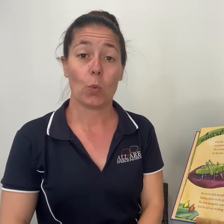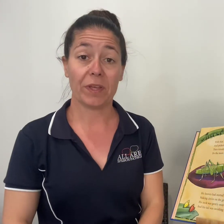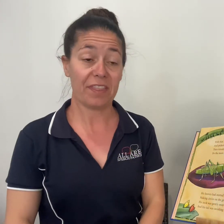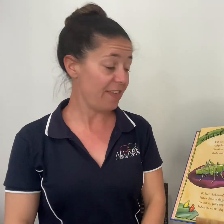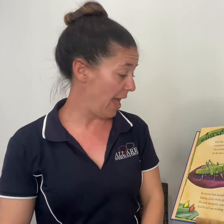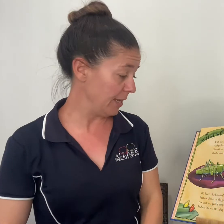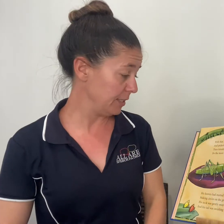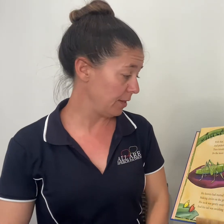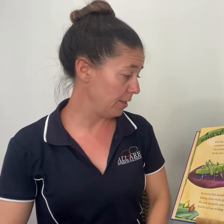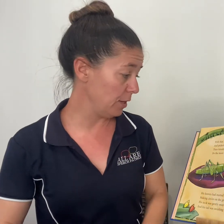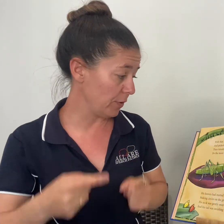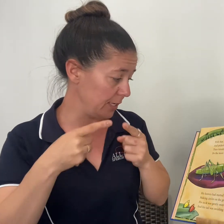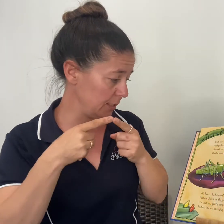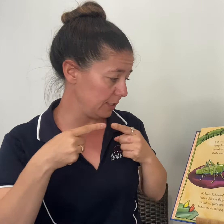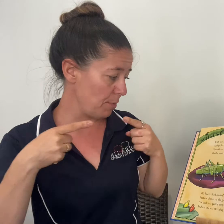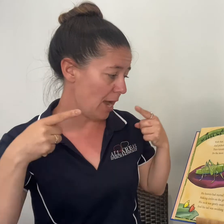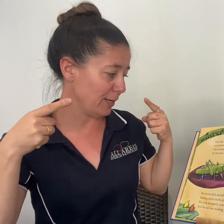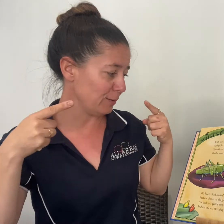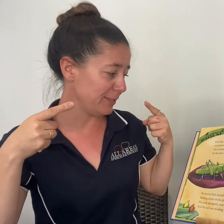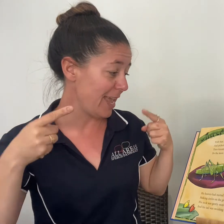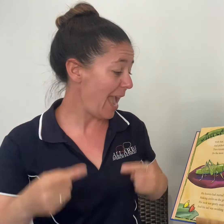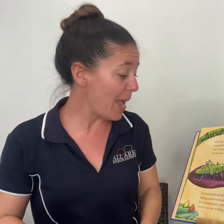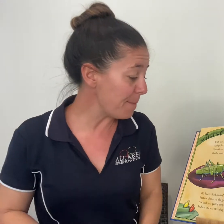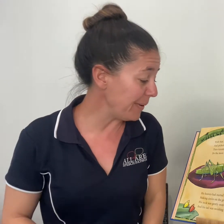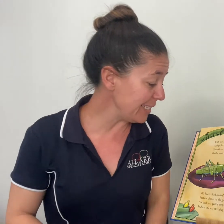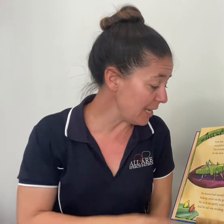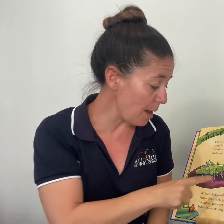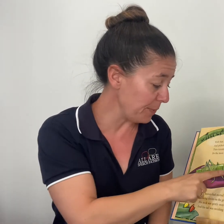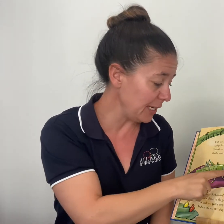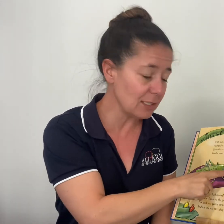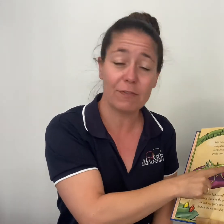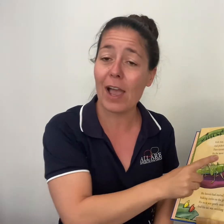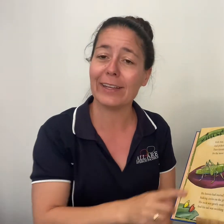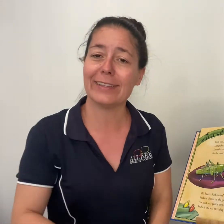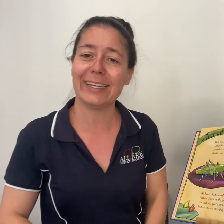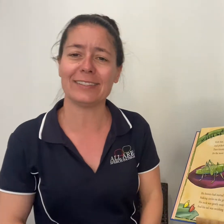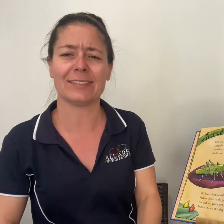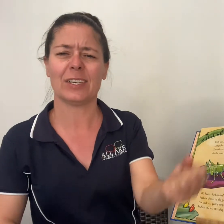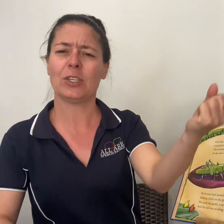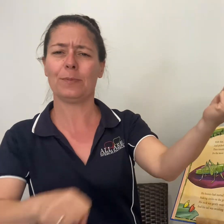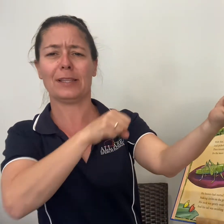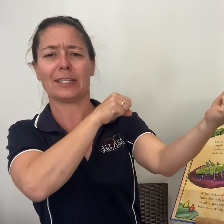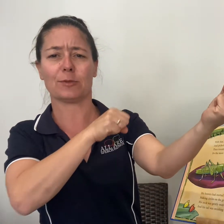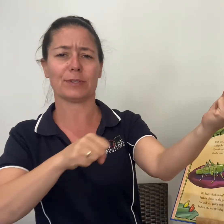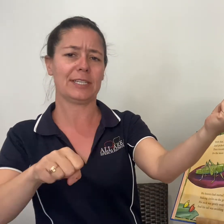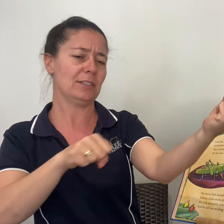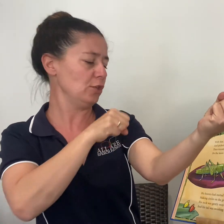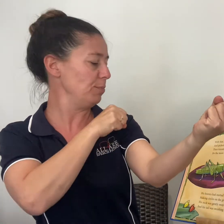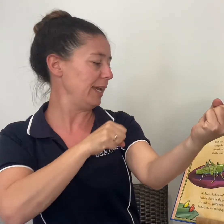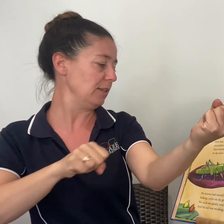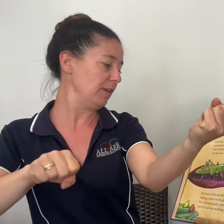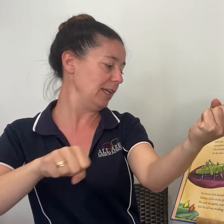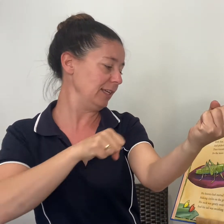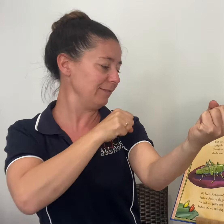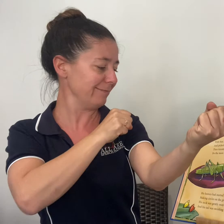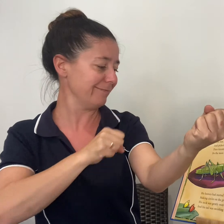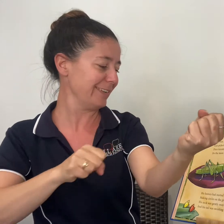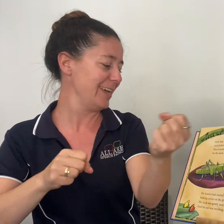With that, the cricket smiled and picked up his violin. I'd like to pretend you're playing the violin.